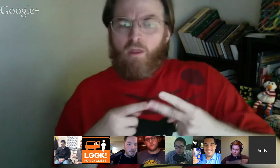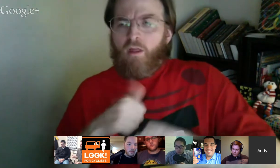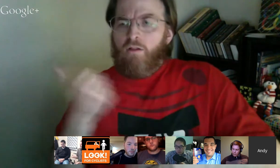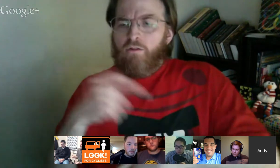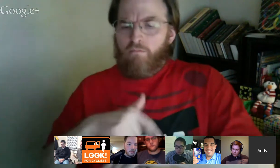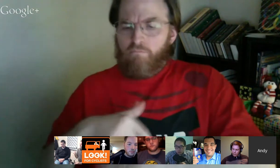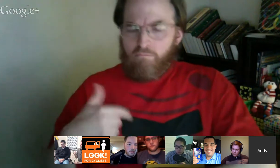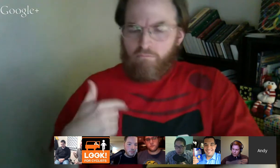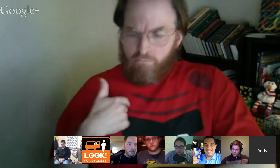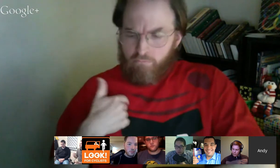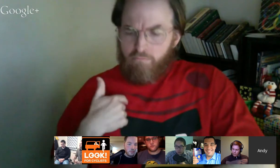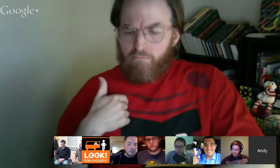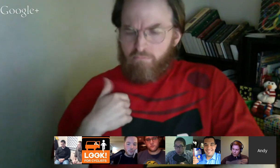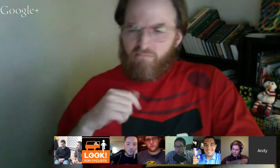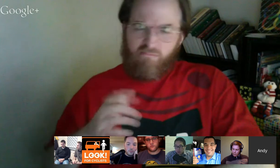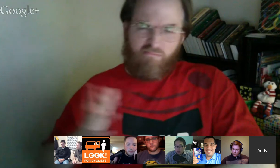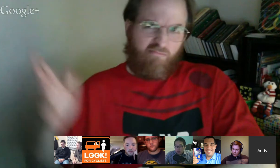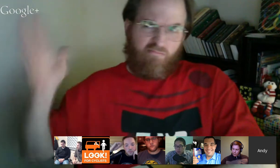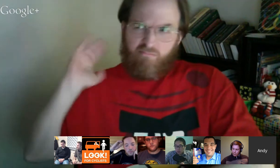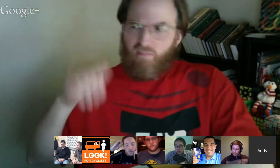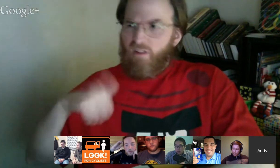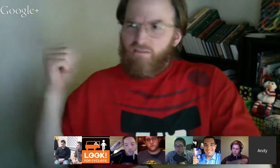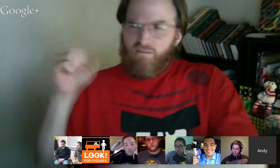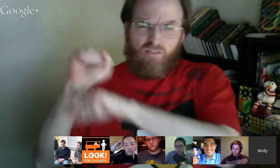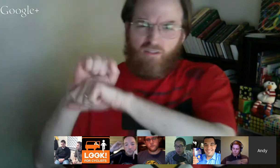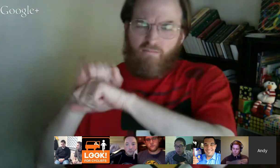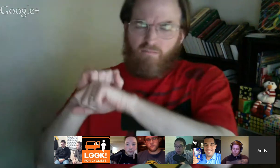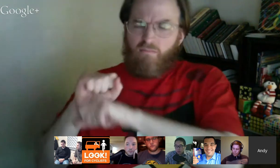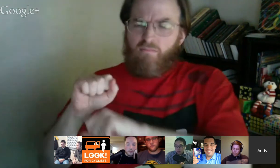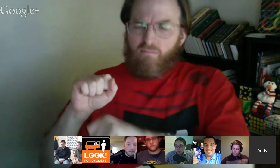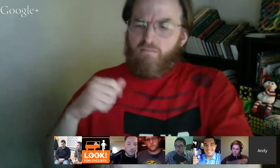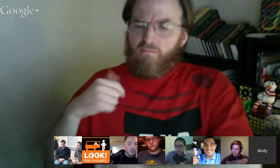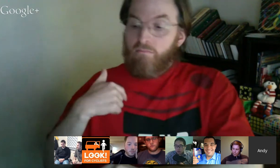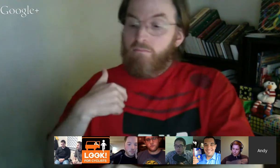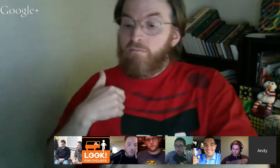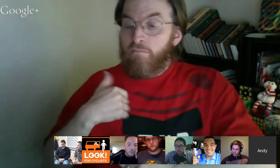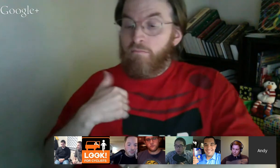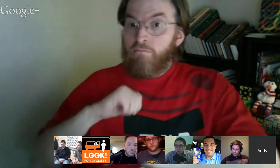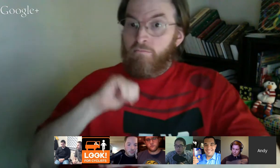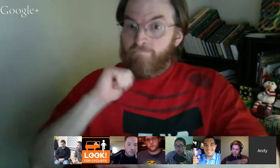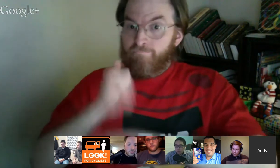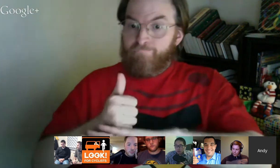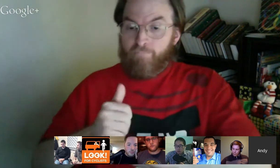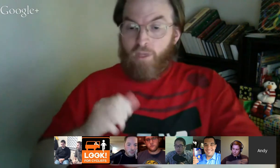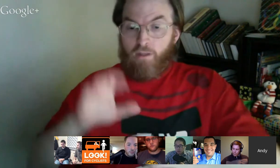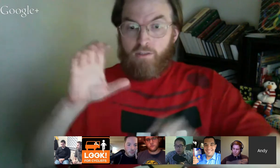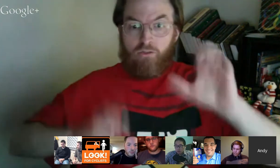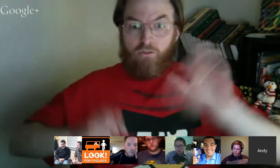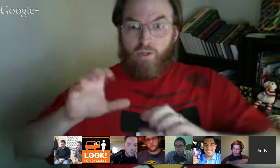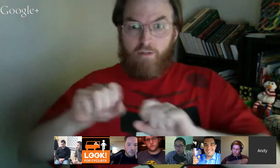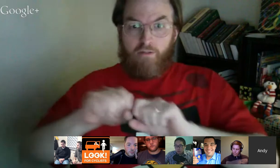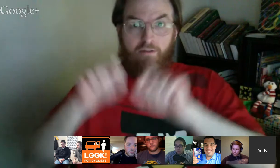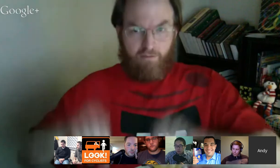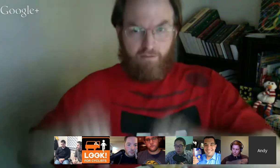stuck. And the other one was that, in another job,